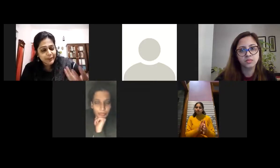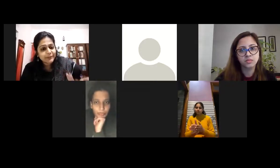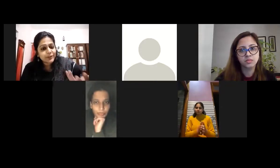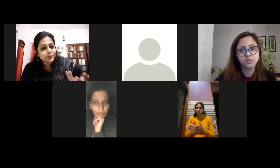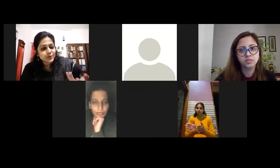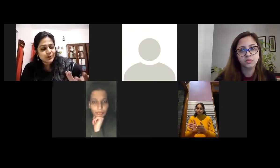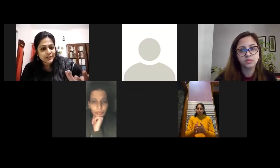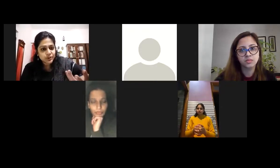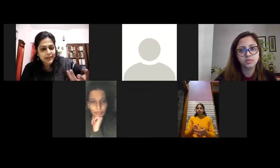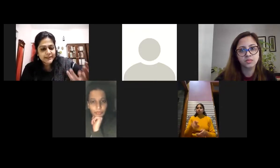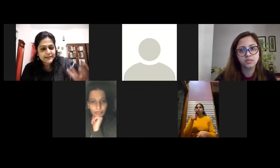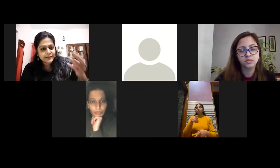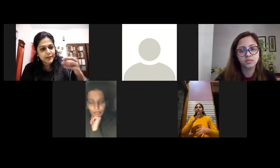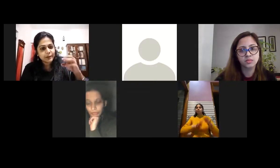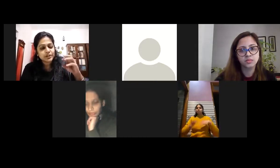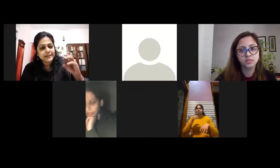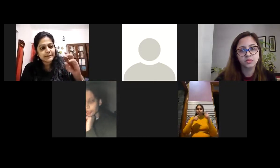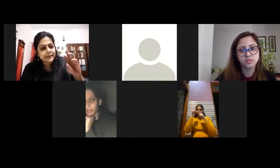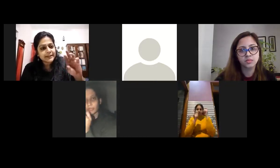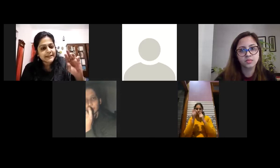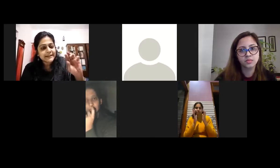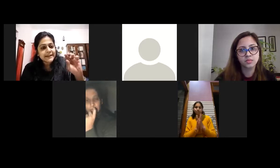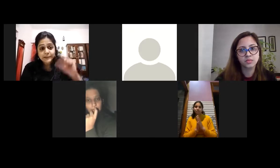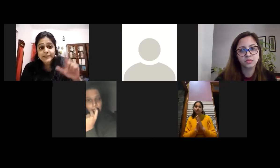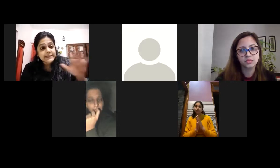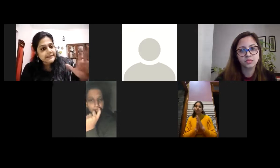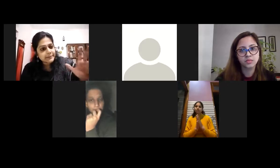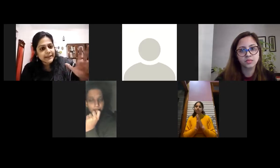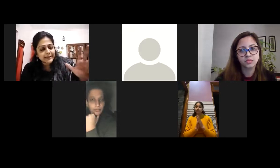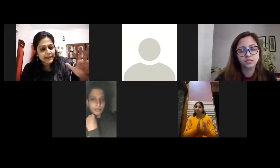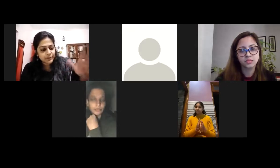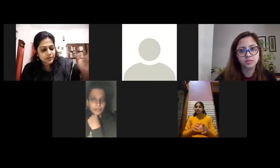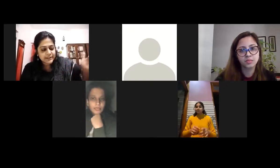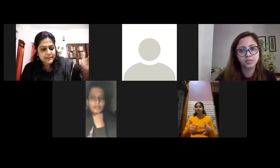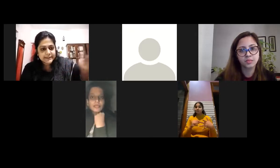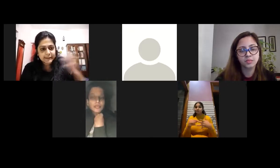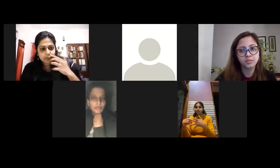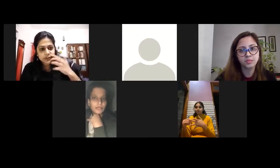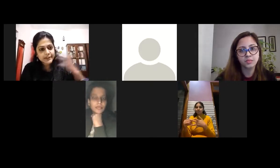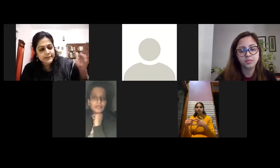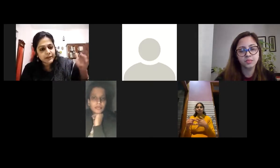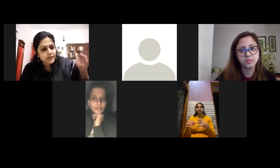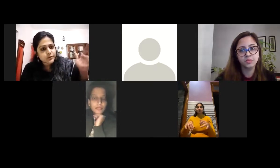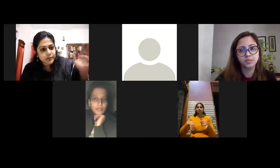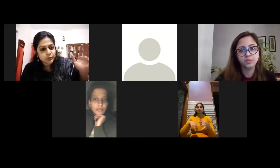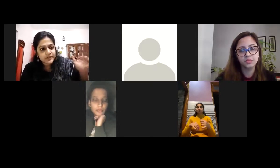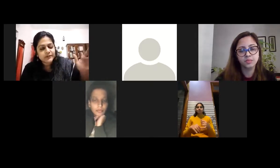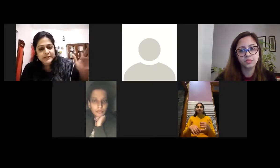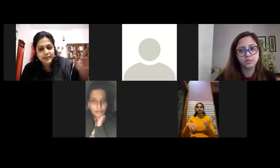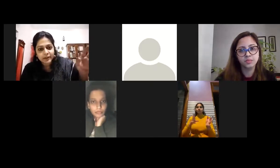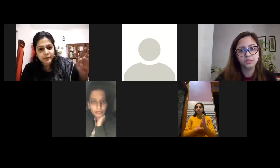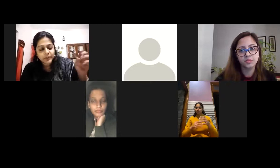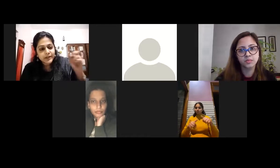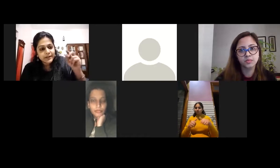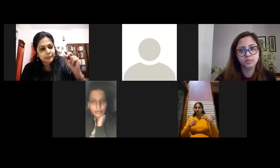you played with the notion of sexuality, there's a way in which, let's say, Bertha is, especially in the cinematic adaptations, as for instance, Martha Stoddard Holmes has